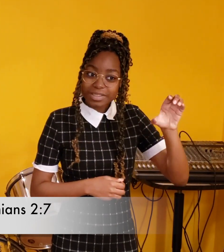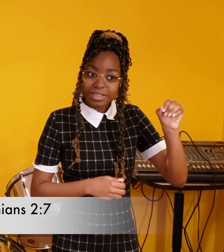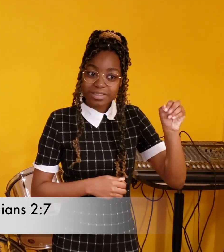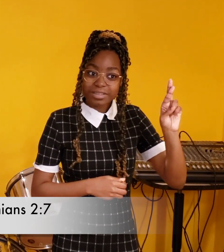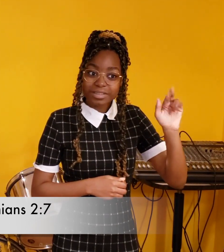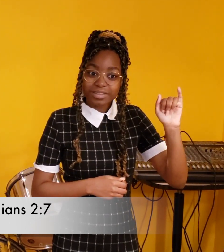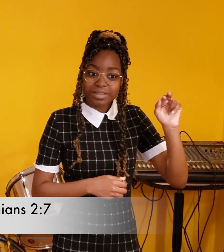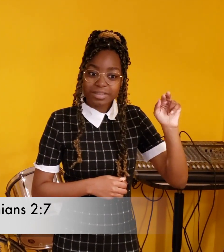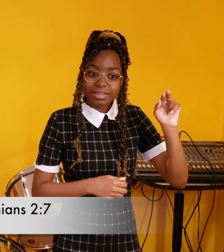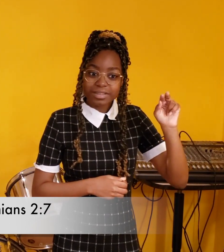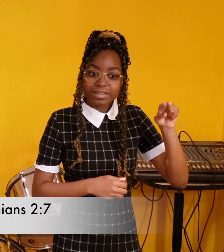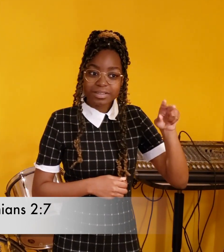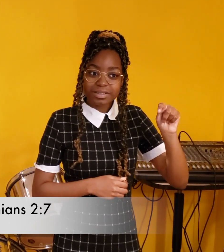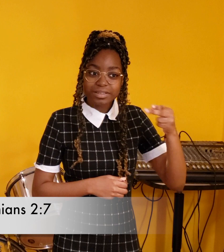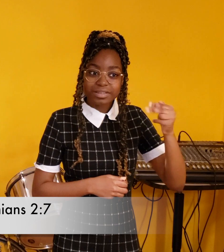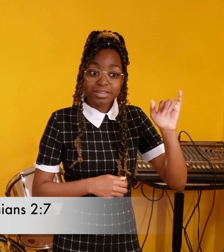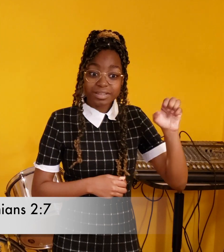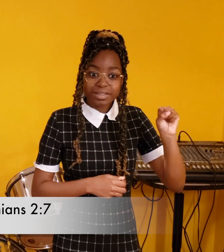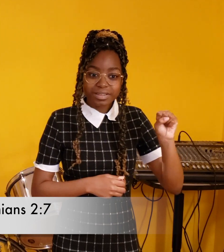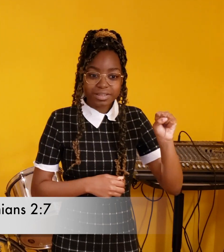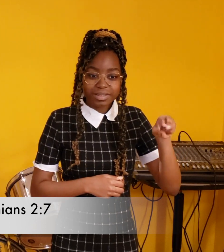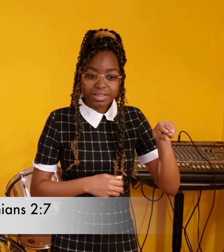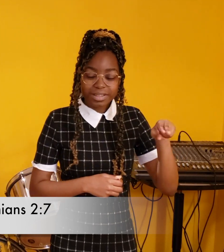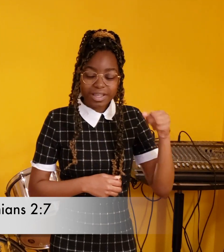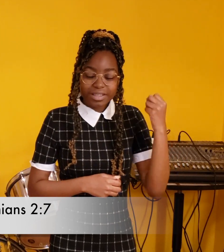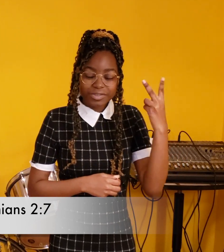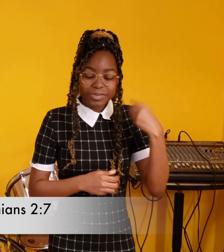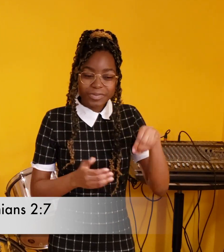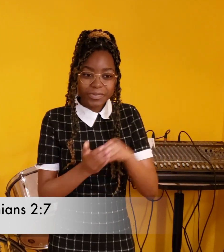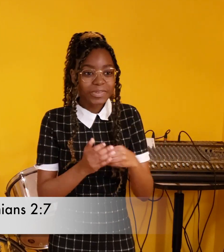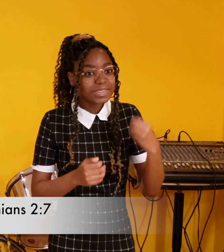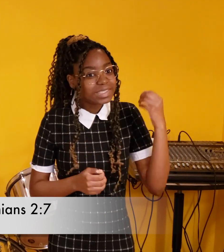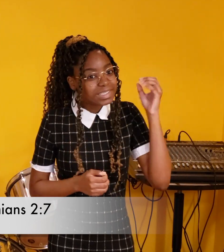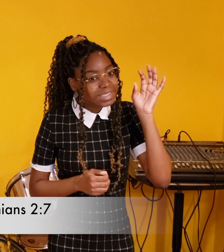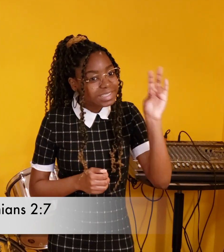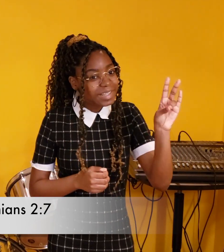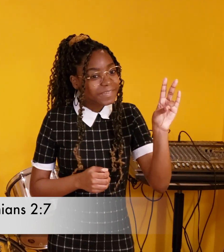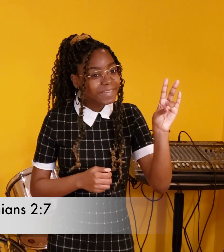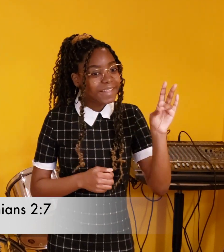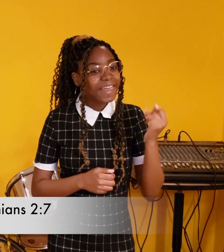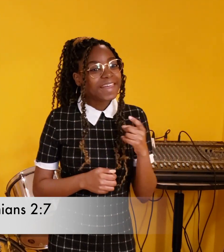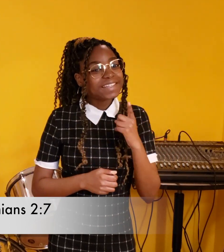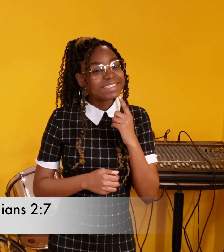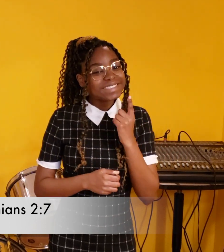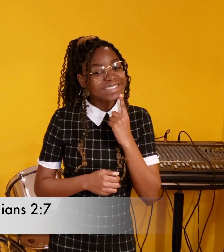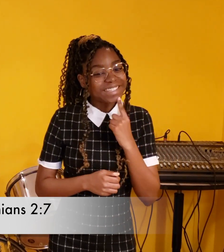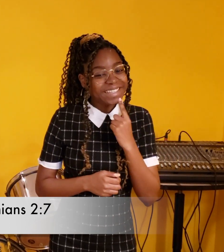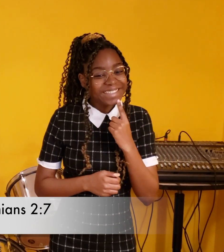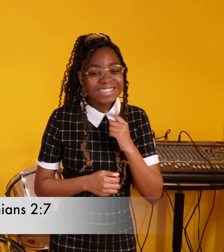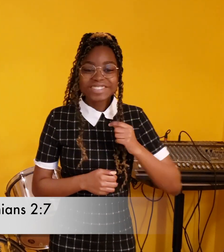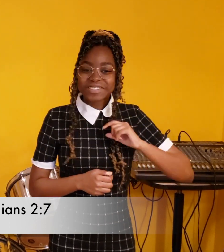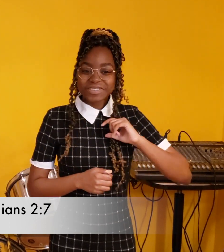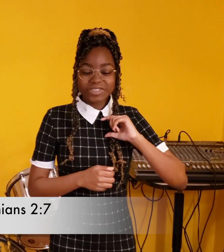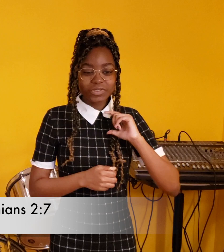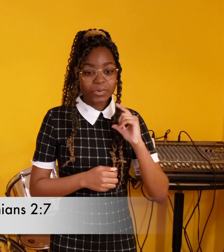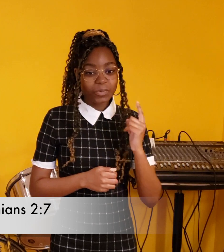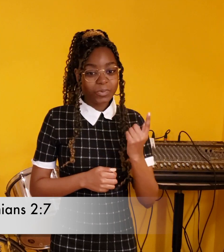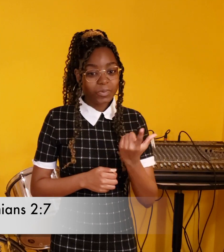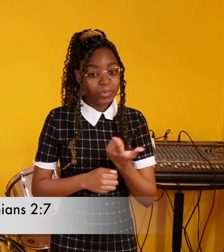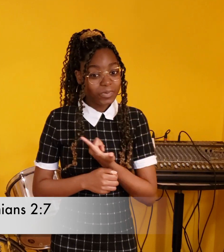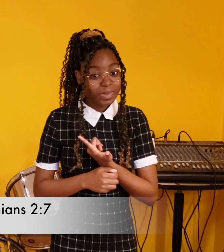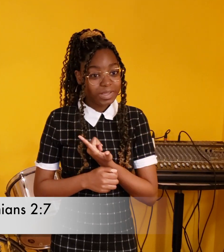And please write it down. 1 Corinthians 2, verse 7. It says, we impart a